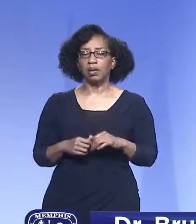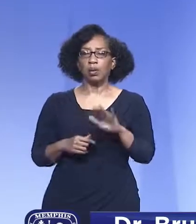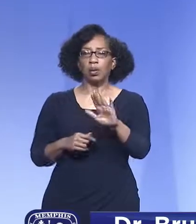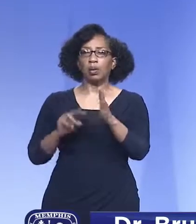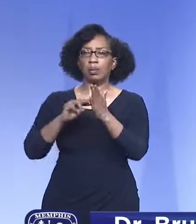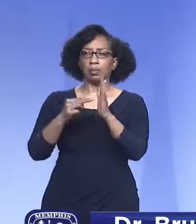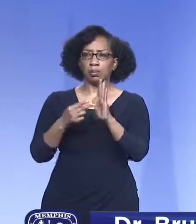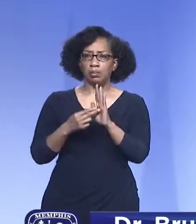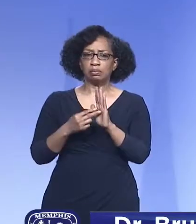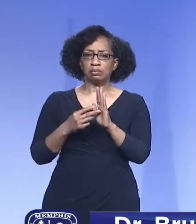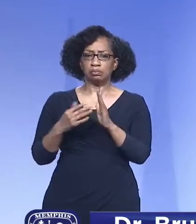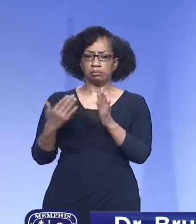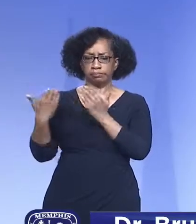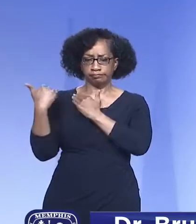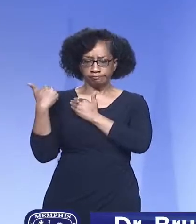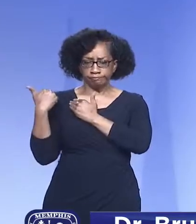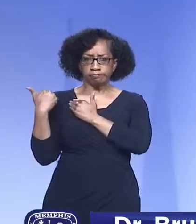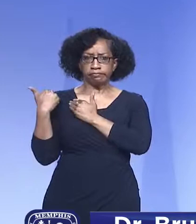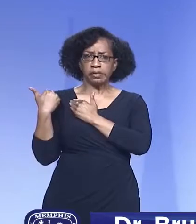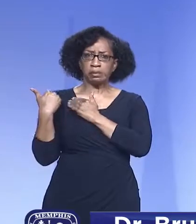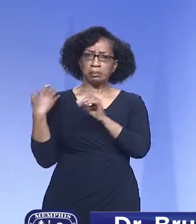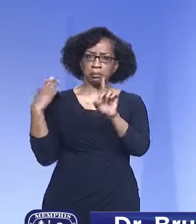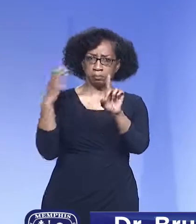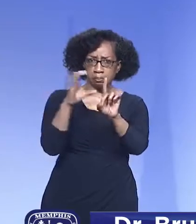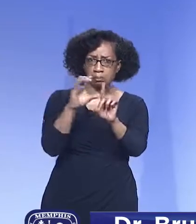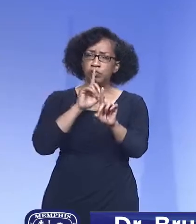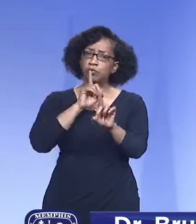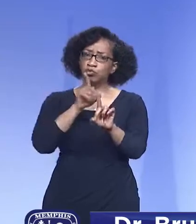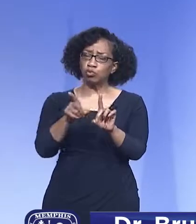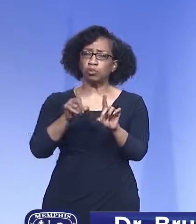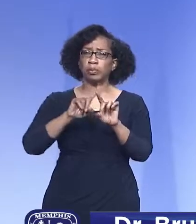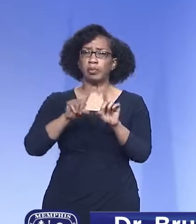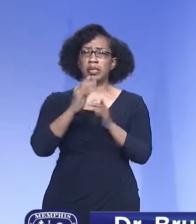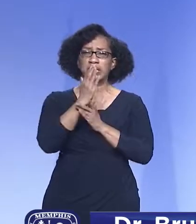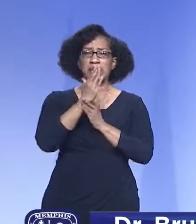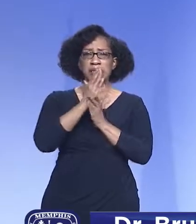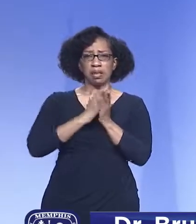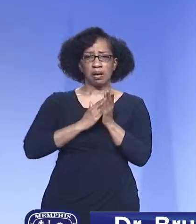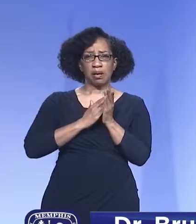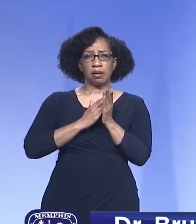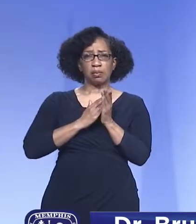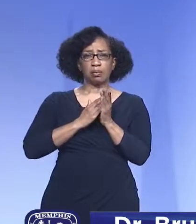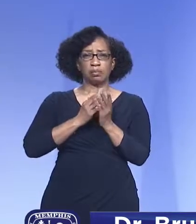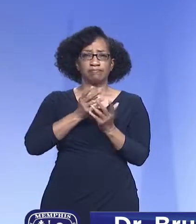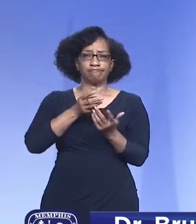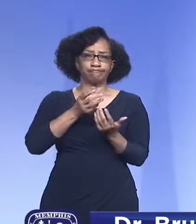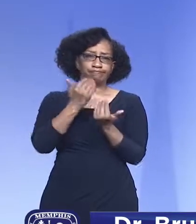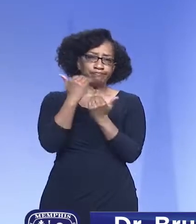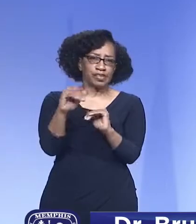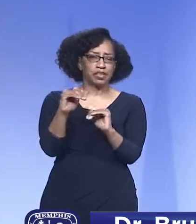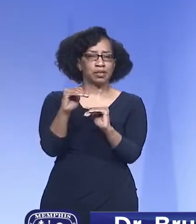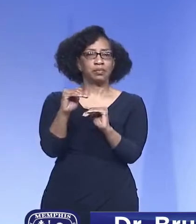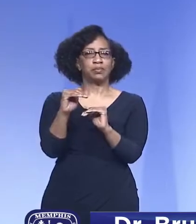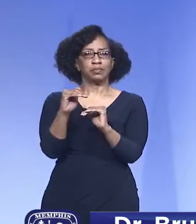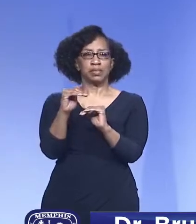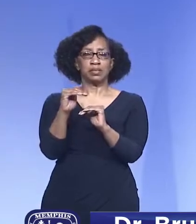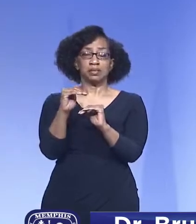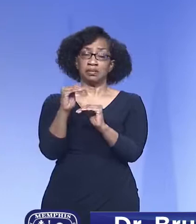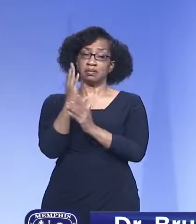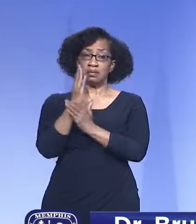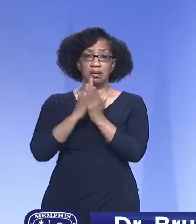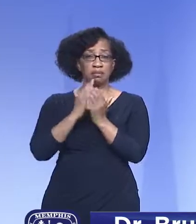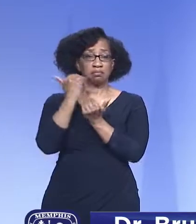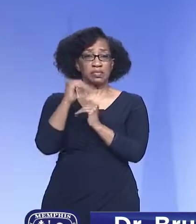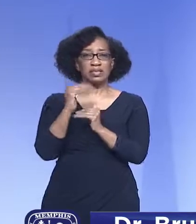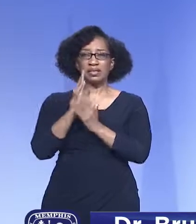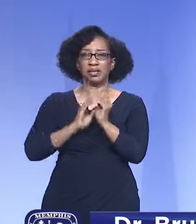but as you well know, we impose some restrictions that some would